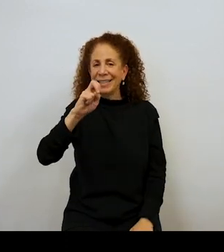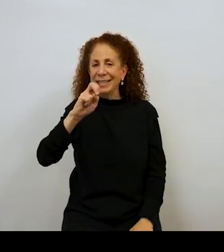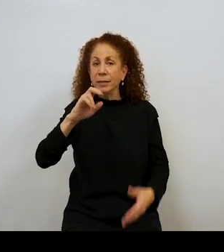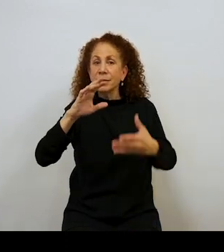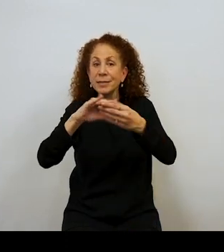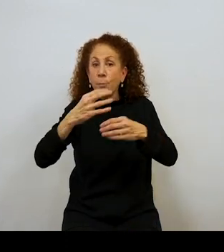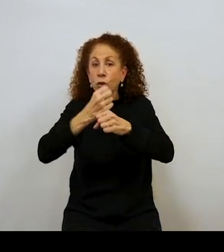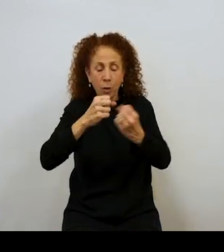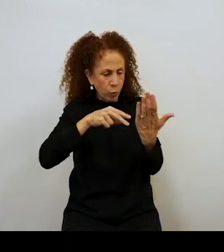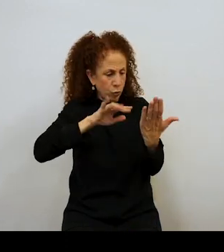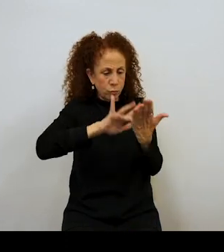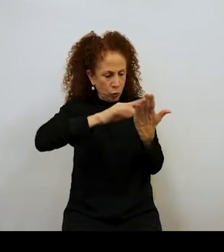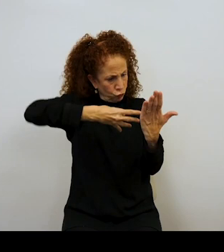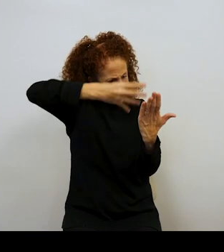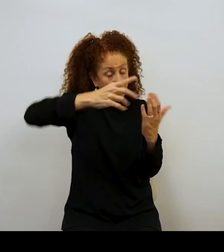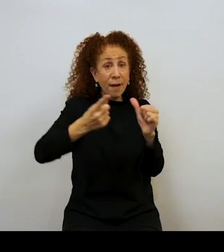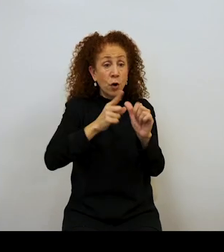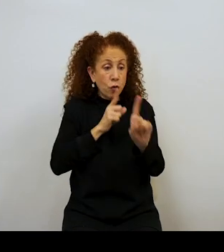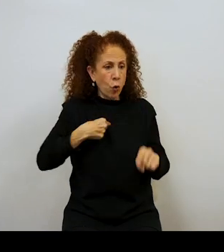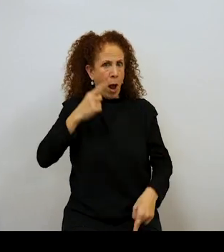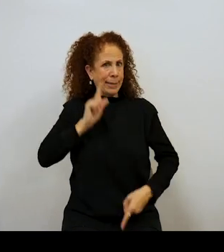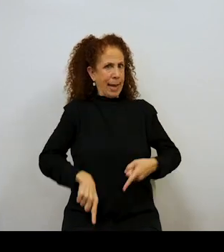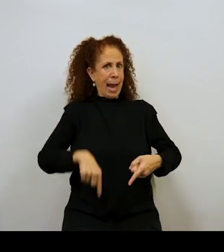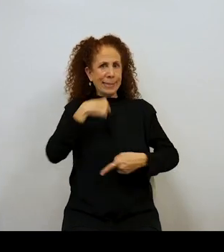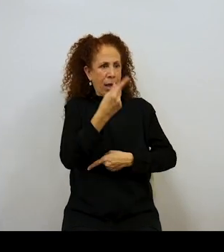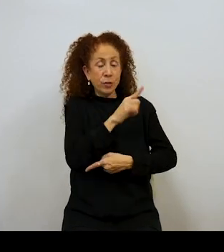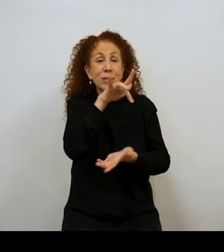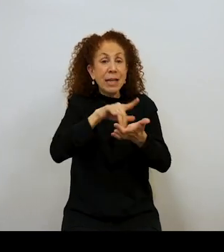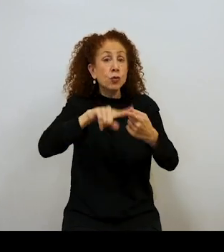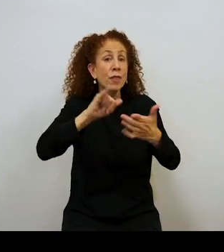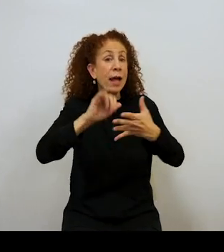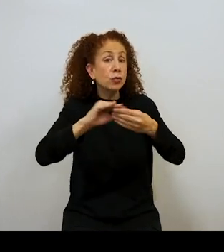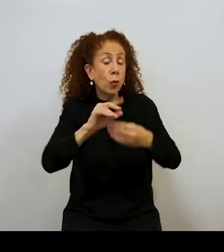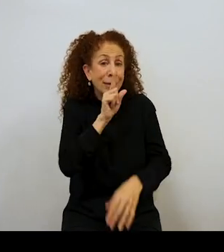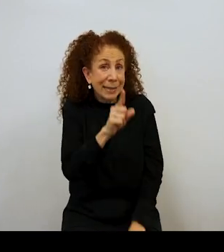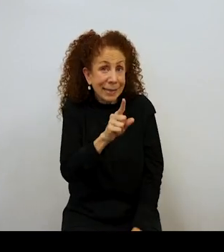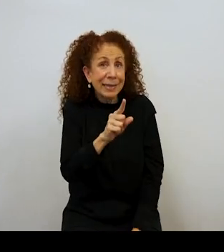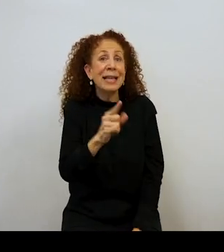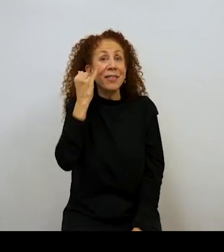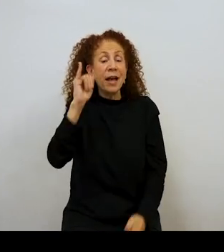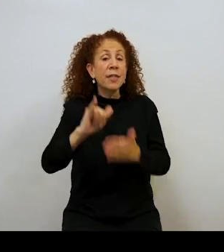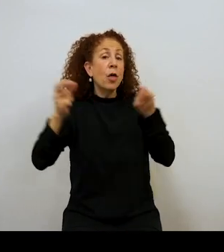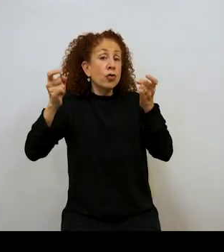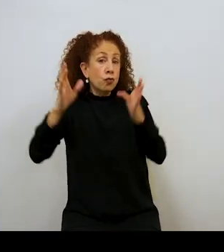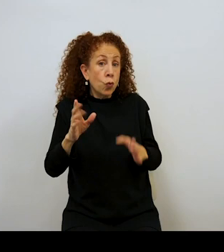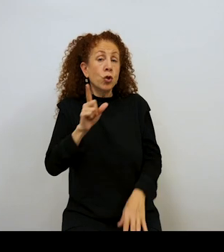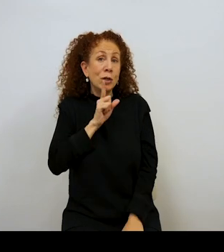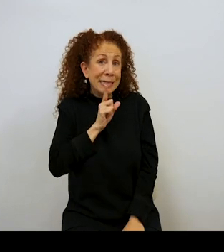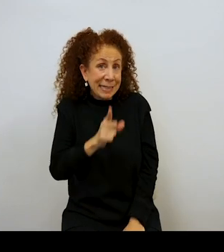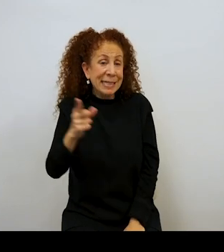was, no, I can't tell this in a contemporary context, because central to Antigone is the idea that the ruler is